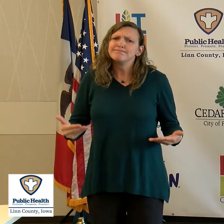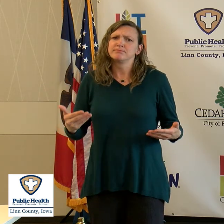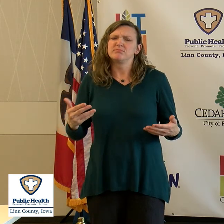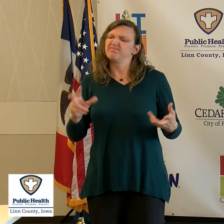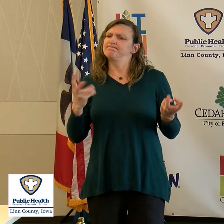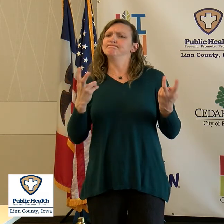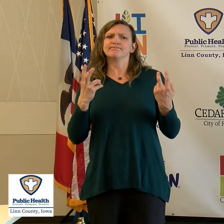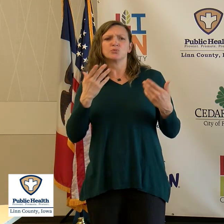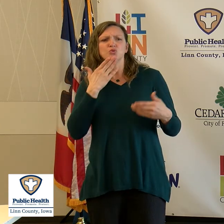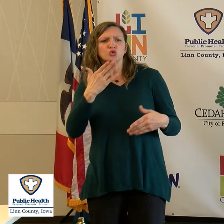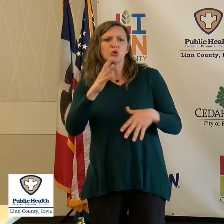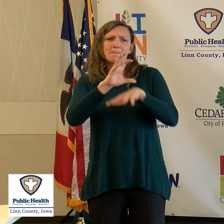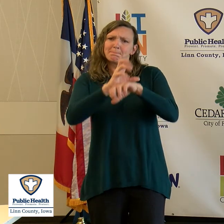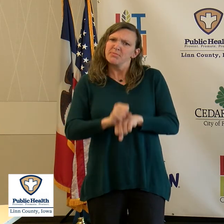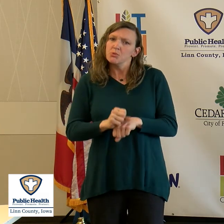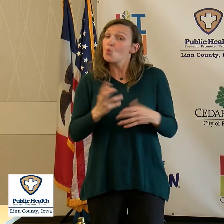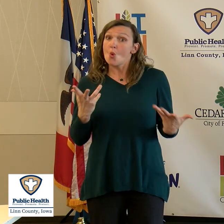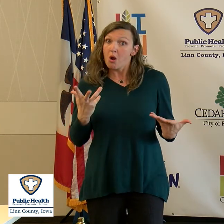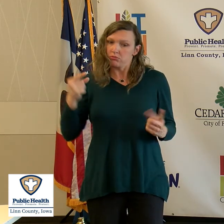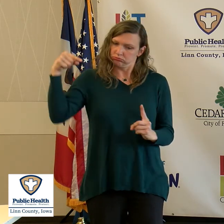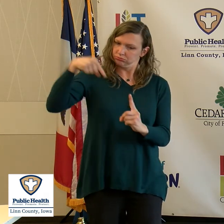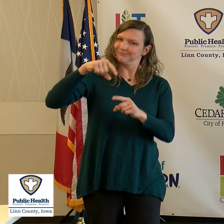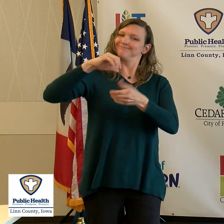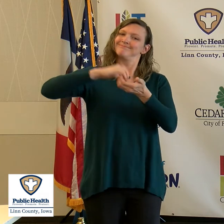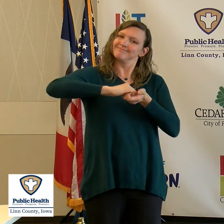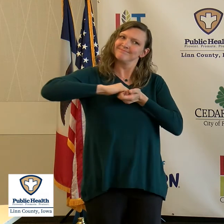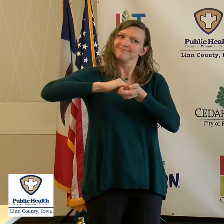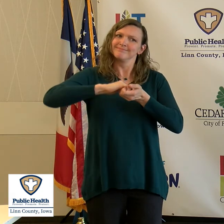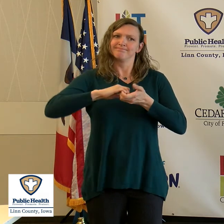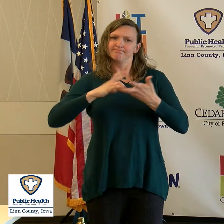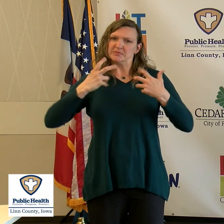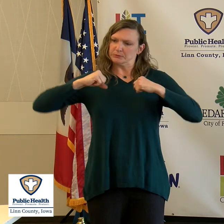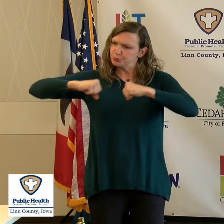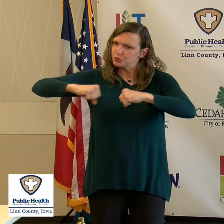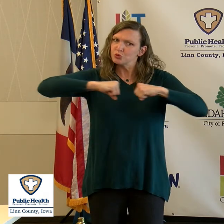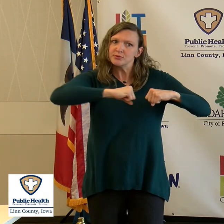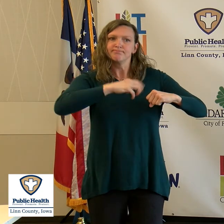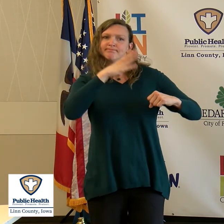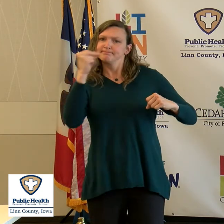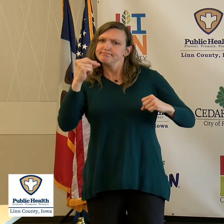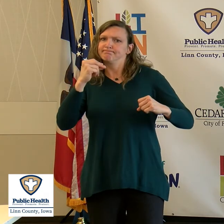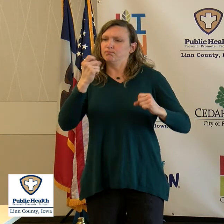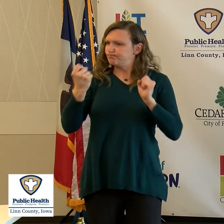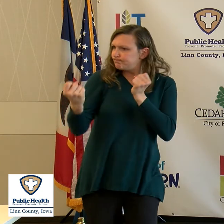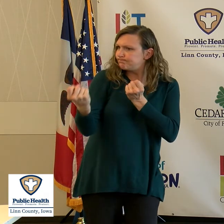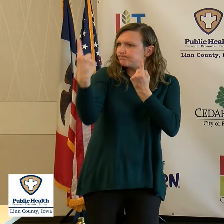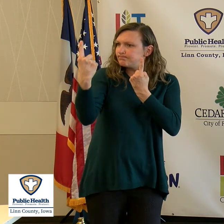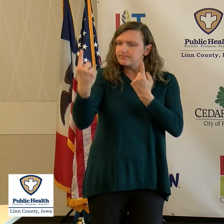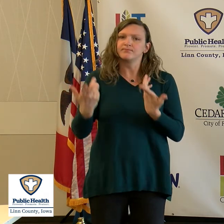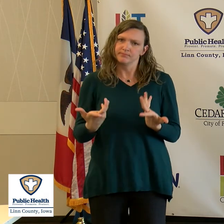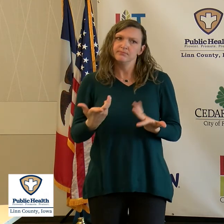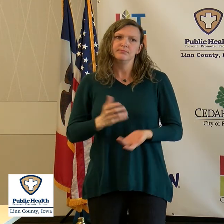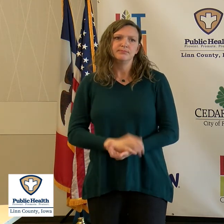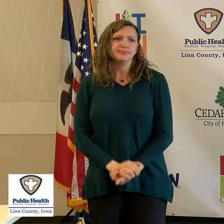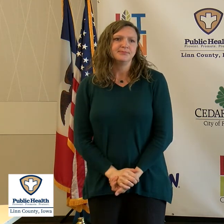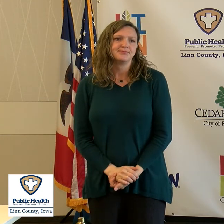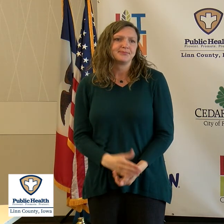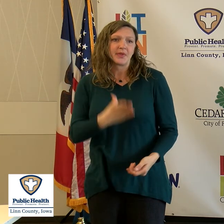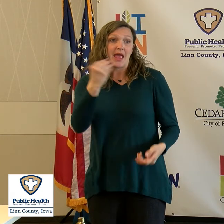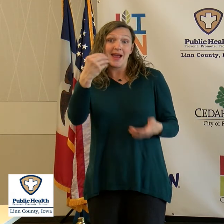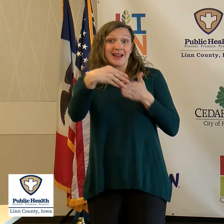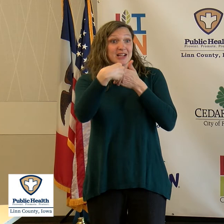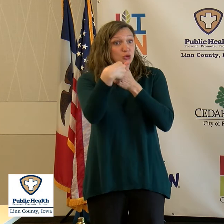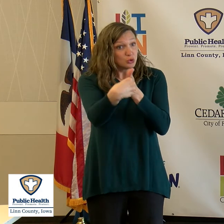of teamwork during this moment. While stronger guidance and stricter regulations must certainly come from the state